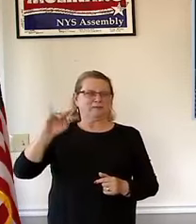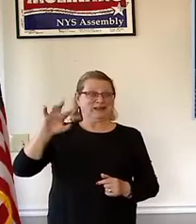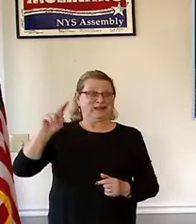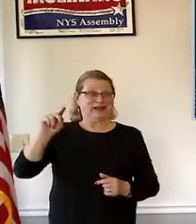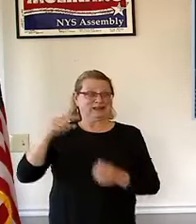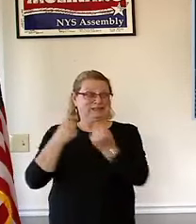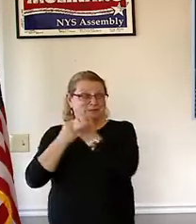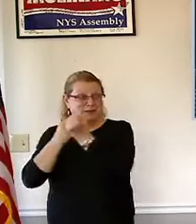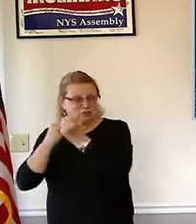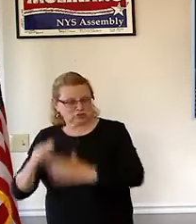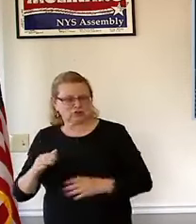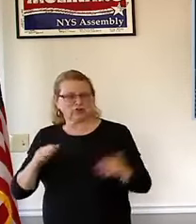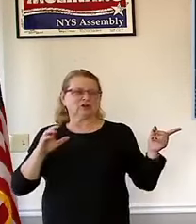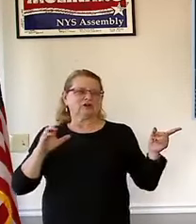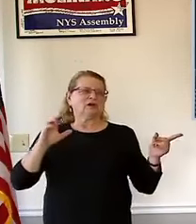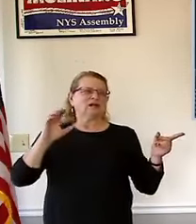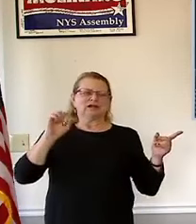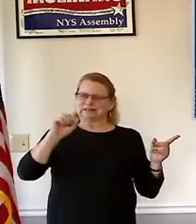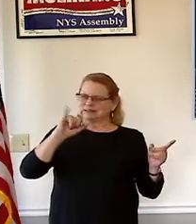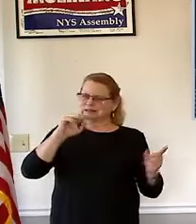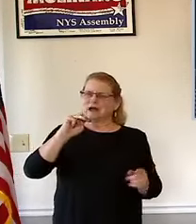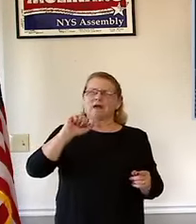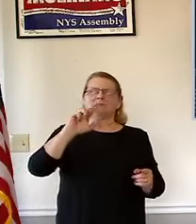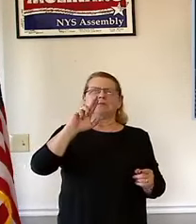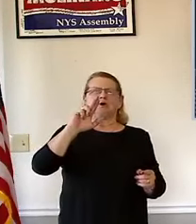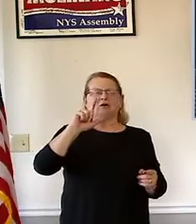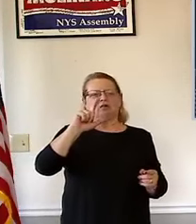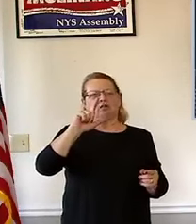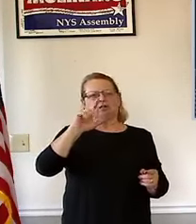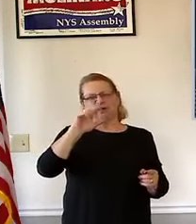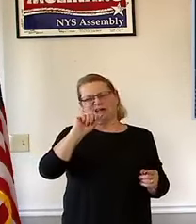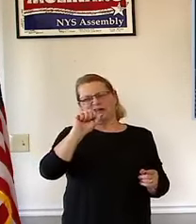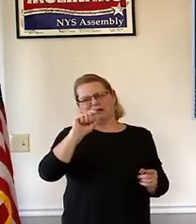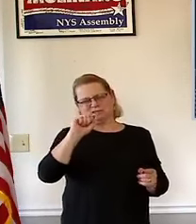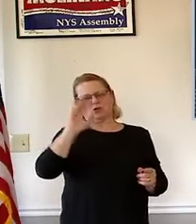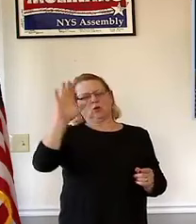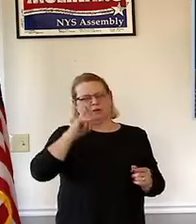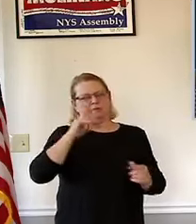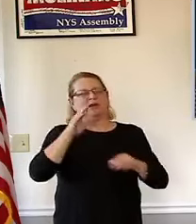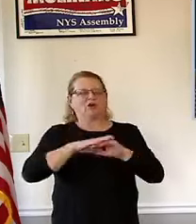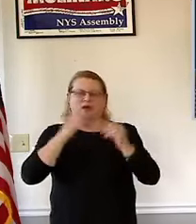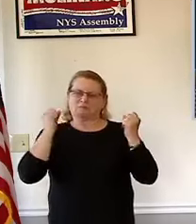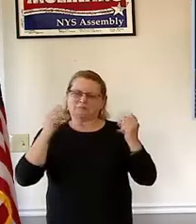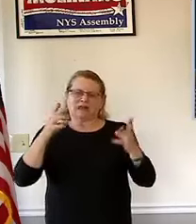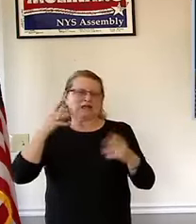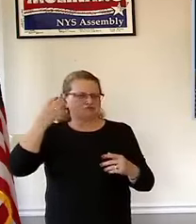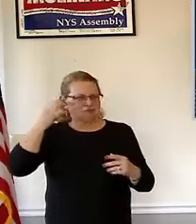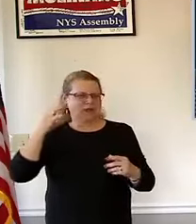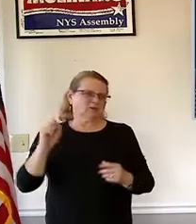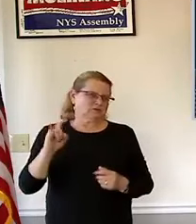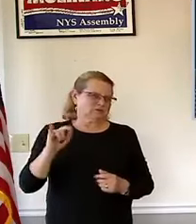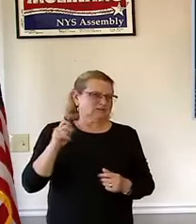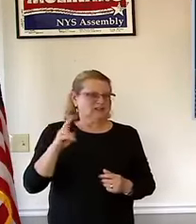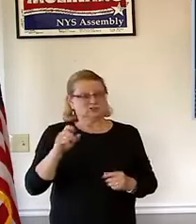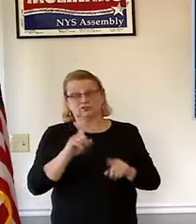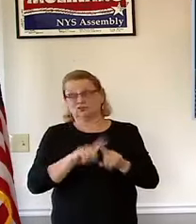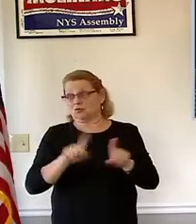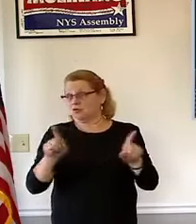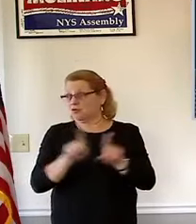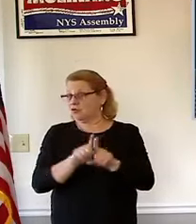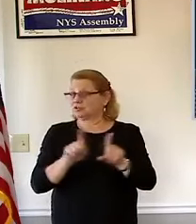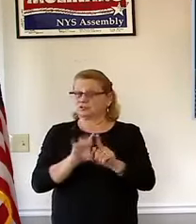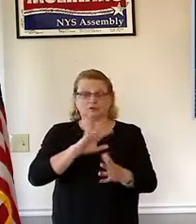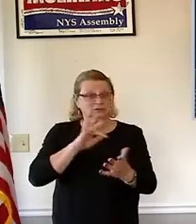patriotic music, and they'll be on-site simulcasting from several of the radio stations. Additionally, our friends at Central Hudson Gas and Electric,